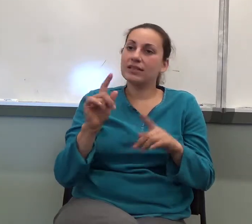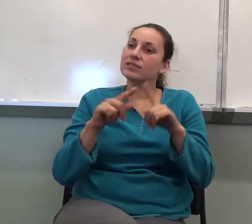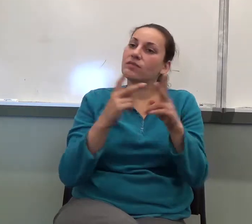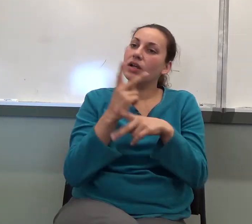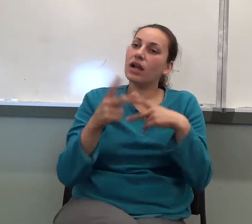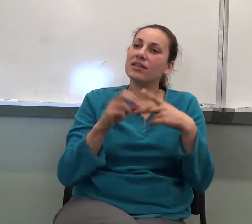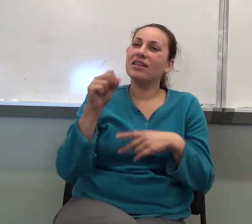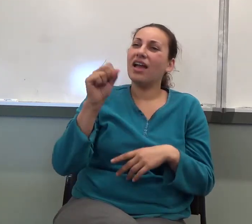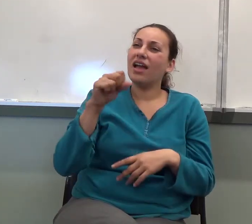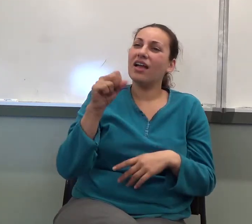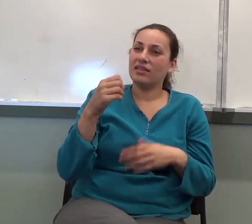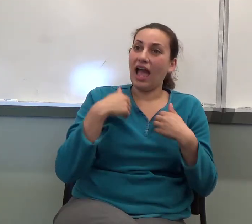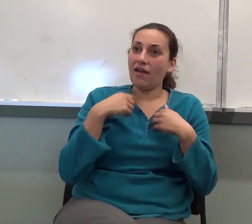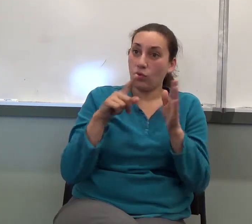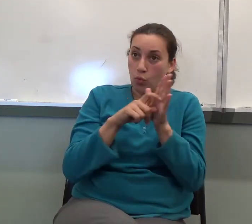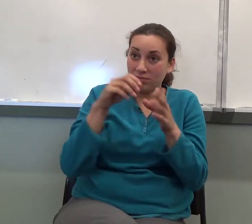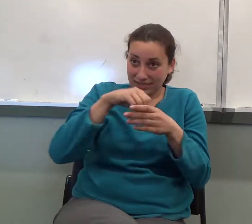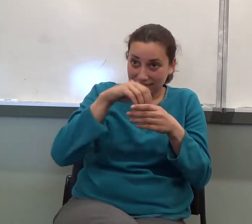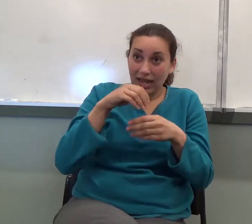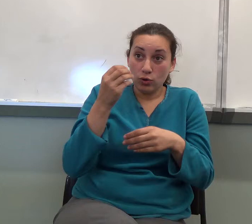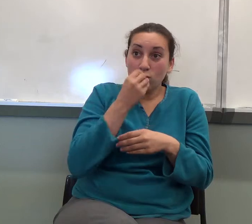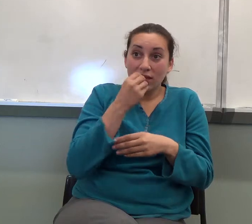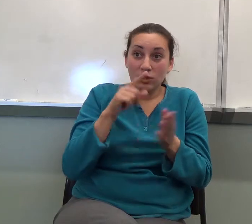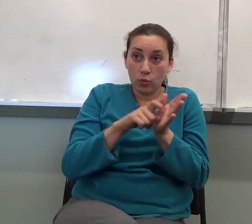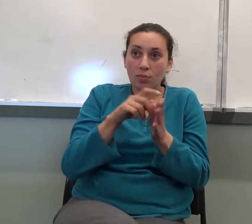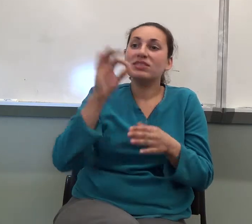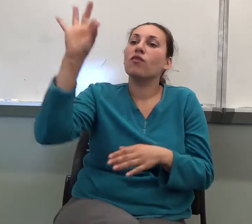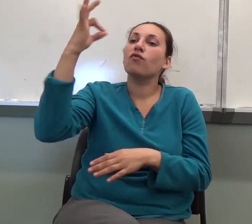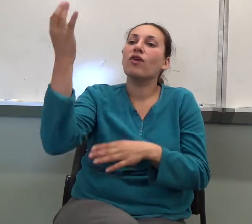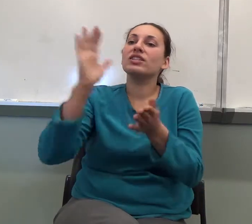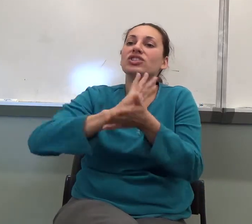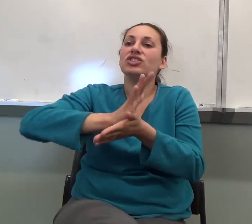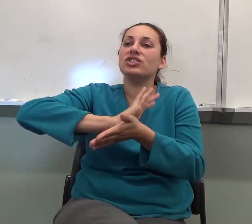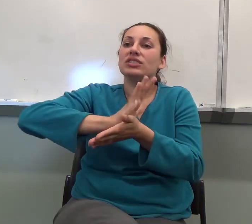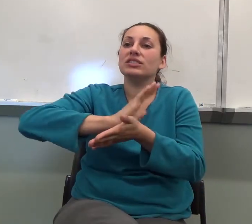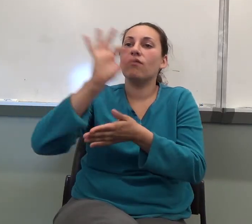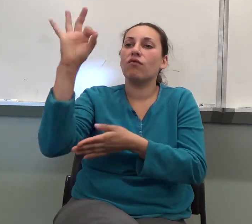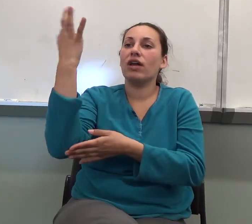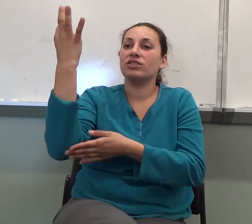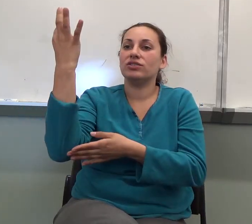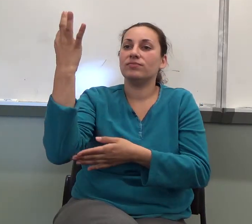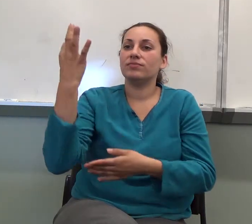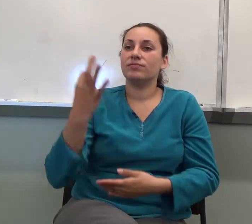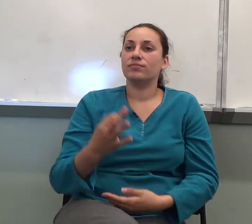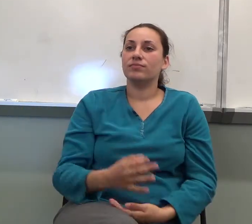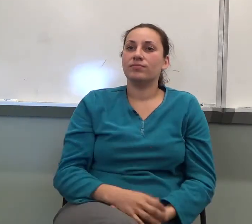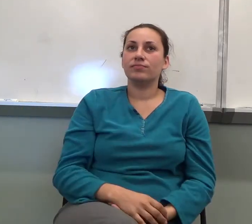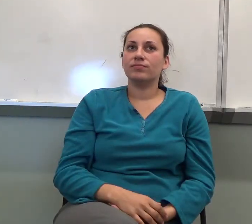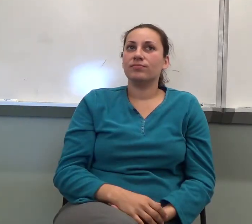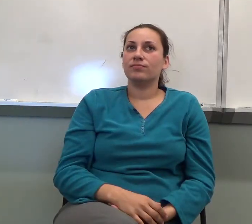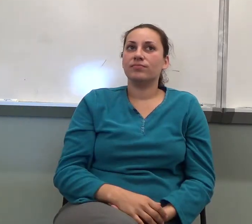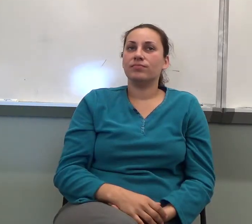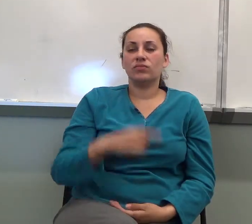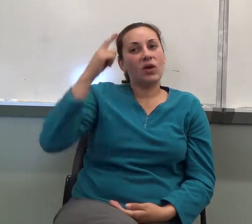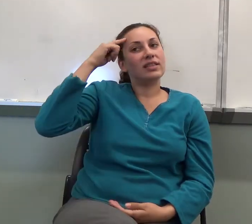Now, everyone has a a scientific calculator? Is that